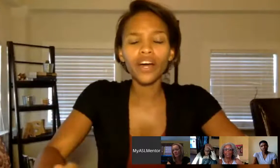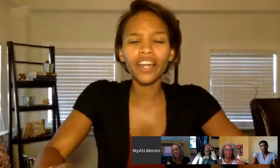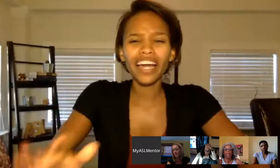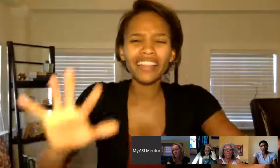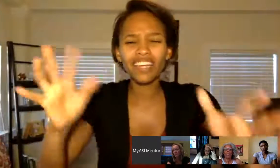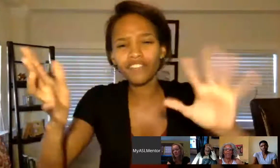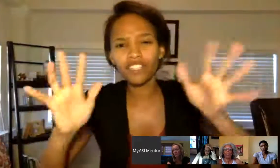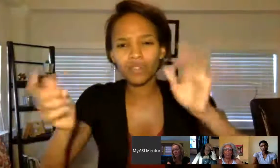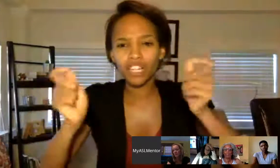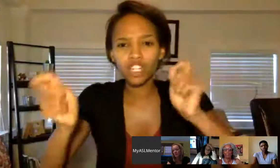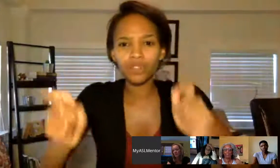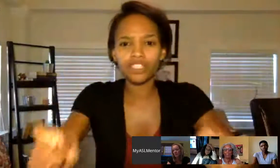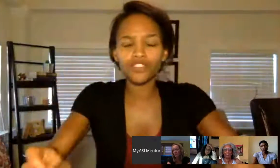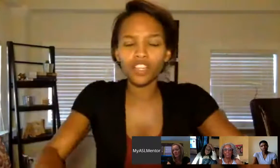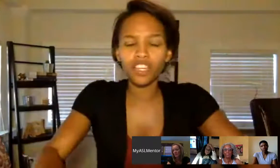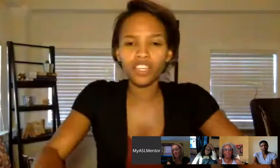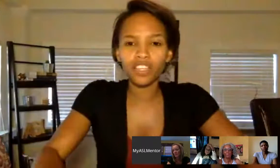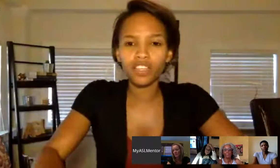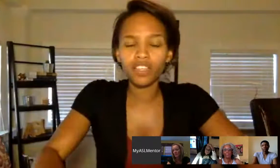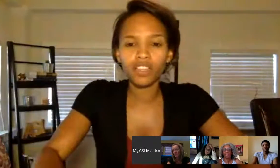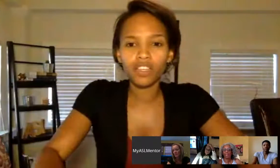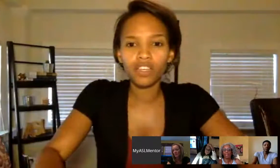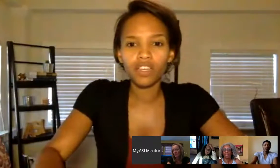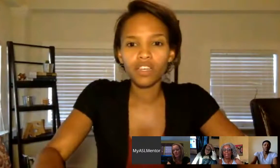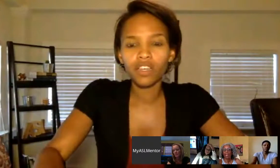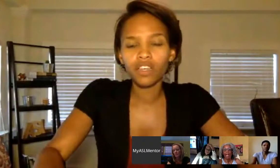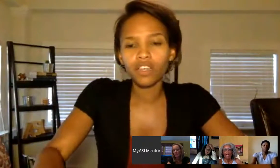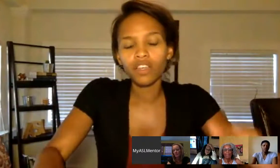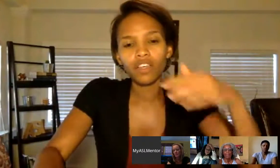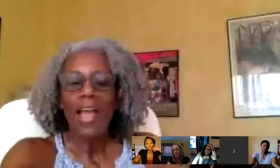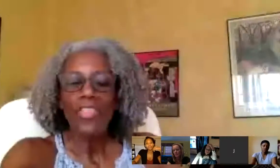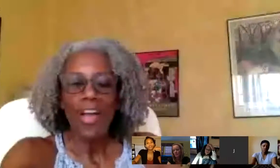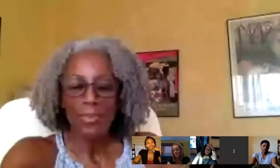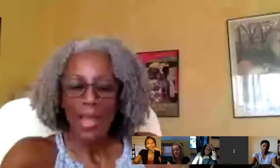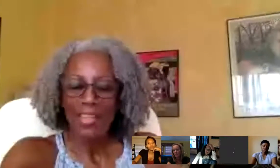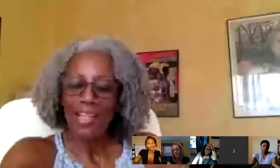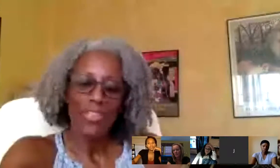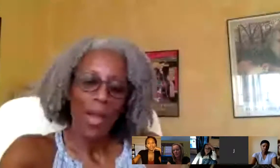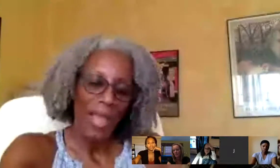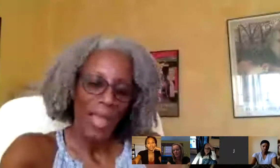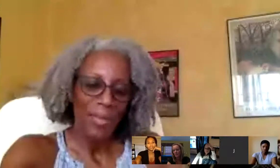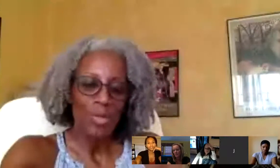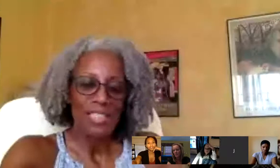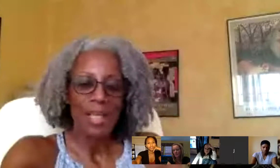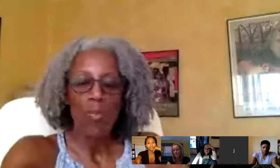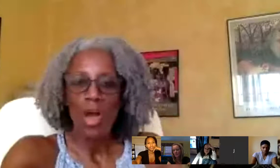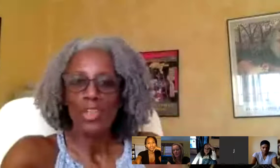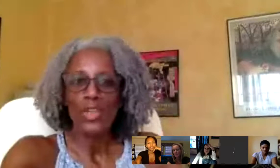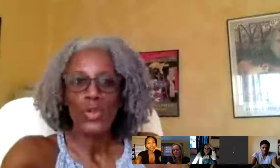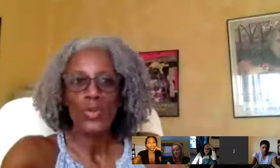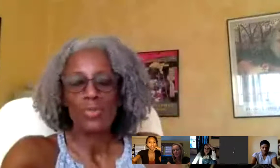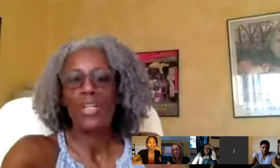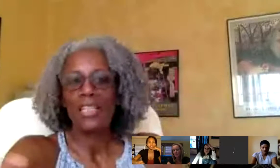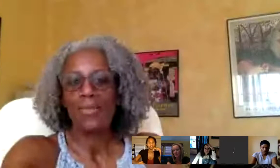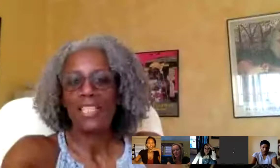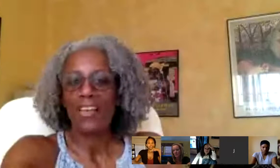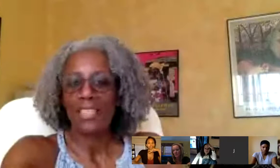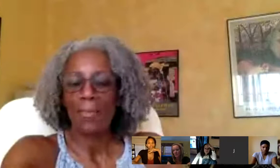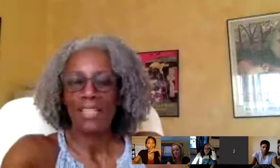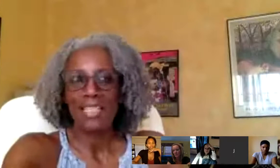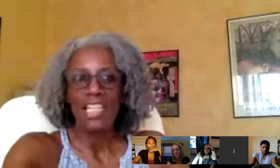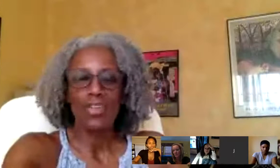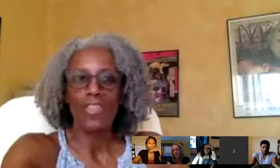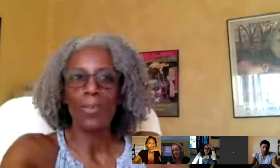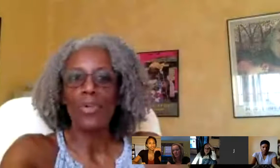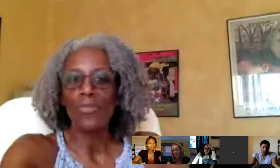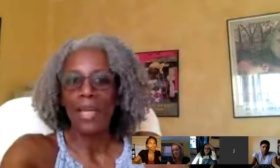Go ahead. I think a little bit differently. When I thought about it, I thought maybe it was someone who's putting themselves up